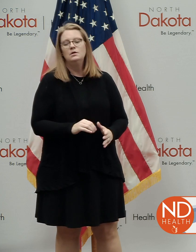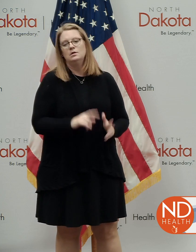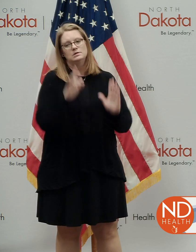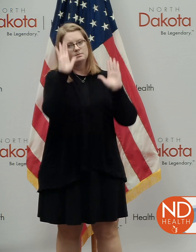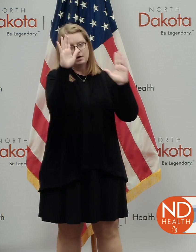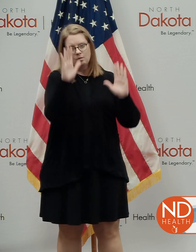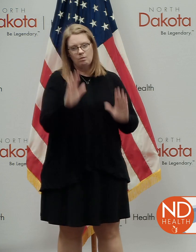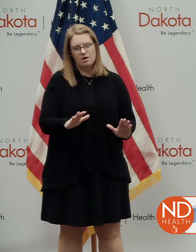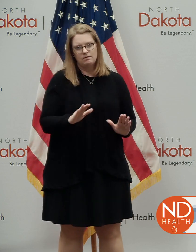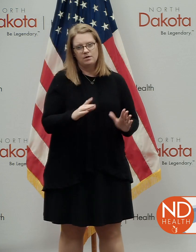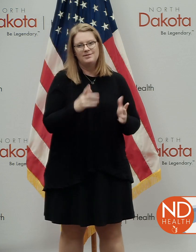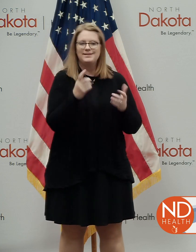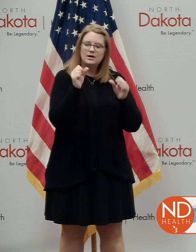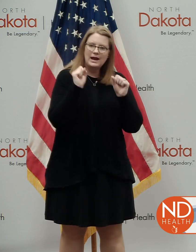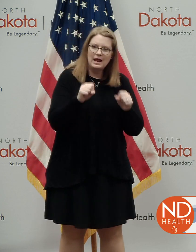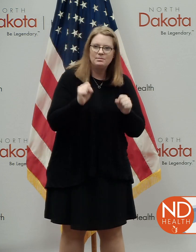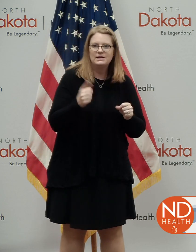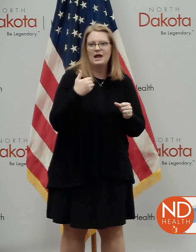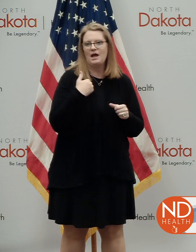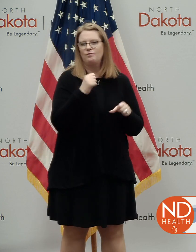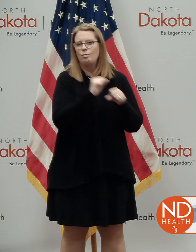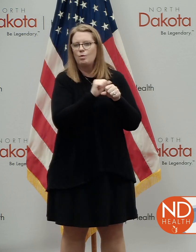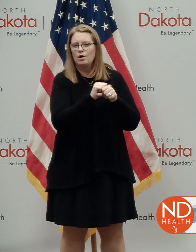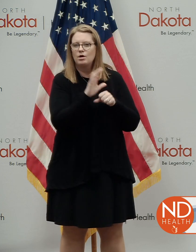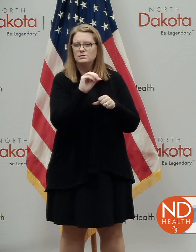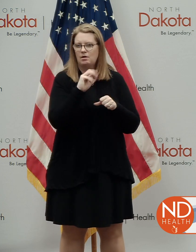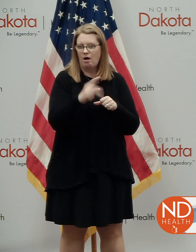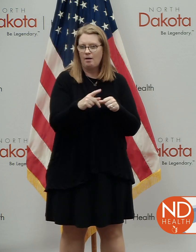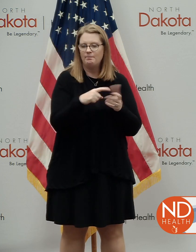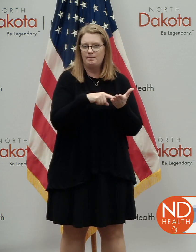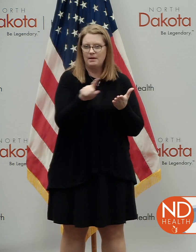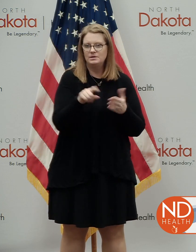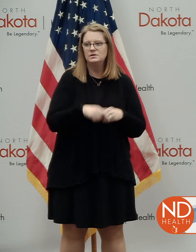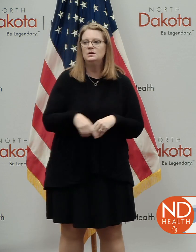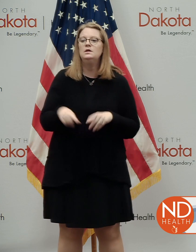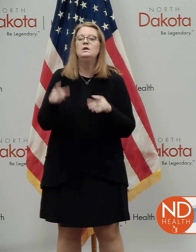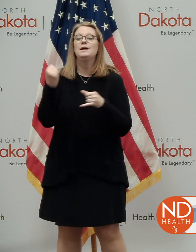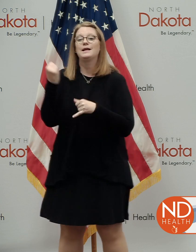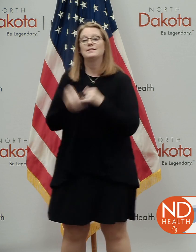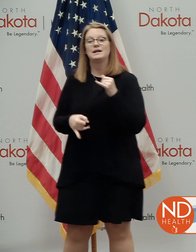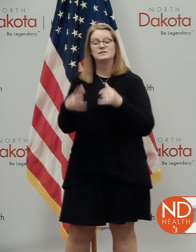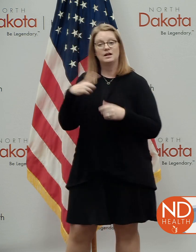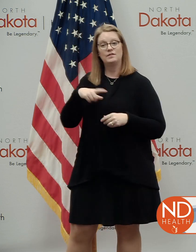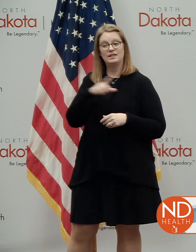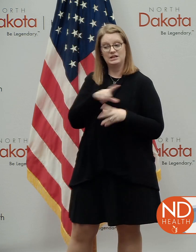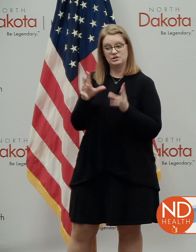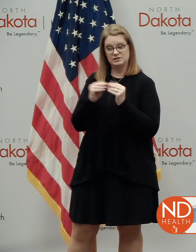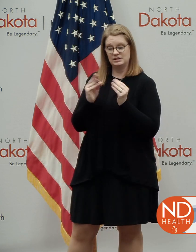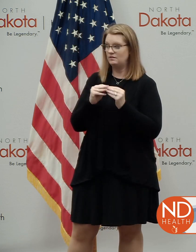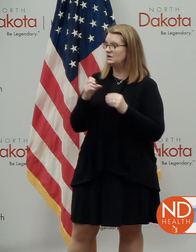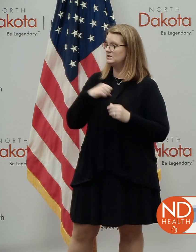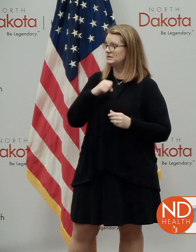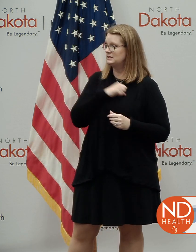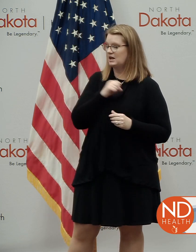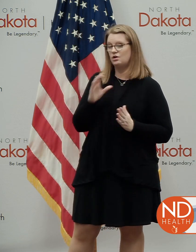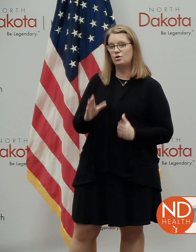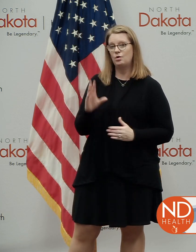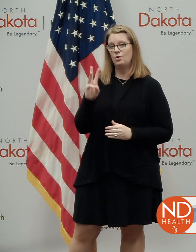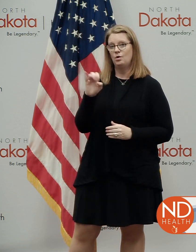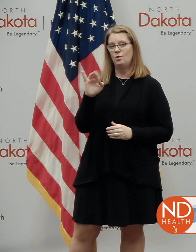on the front lines. And finally, I want to talk a little bit about our legislative session. Senator Wardner mentioned